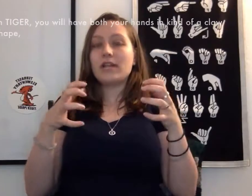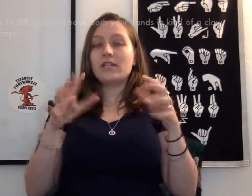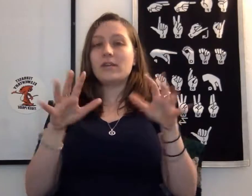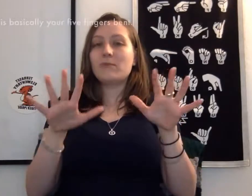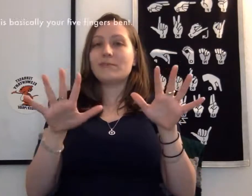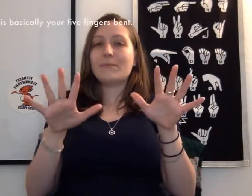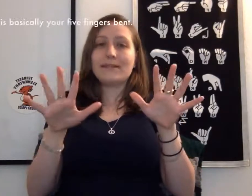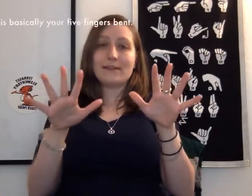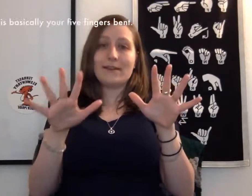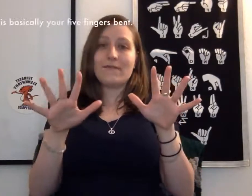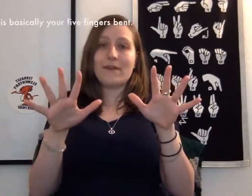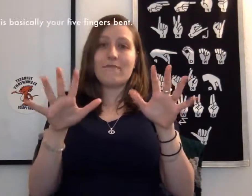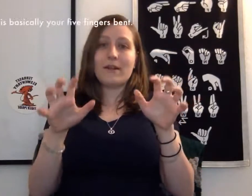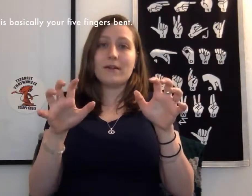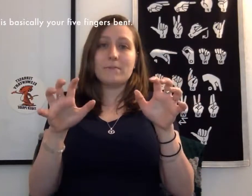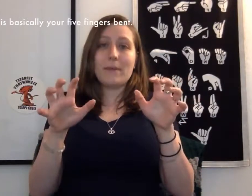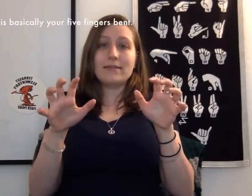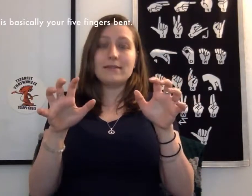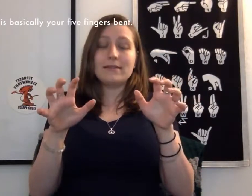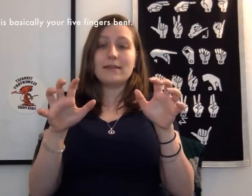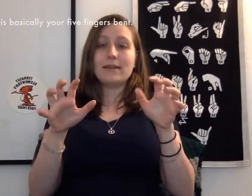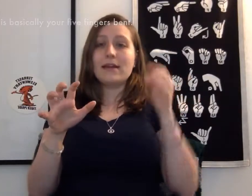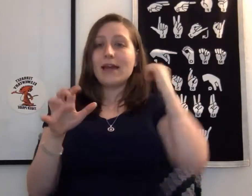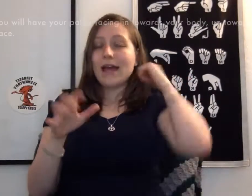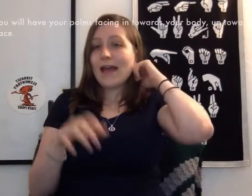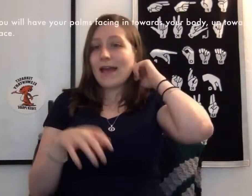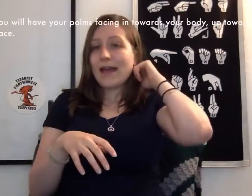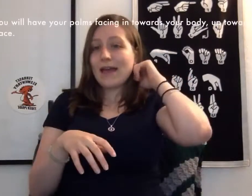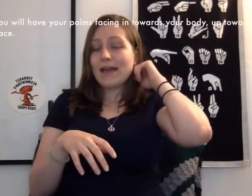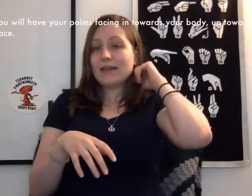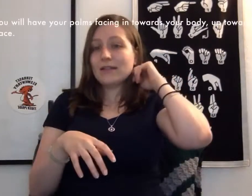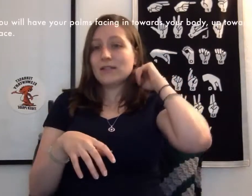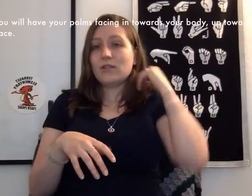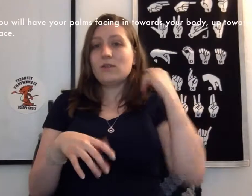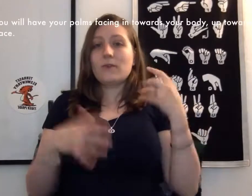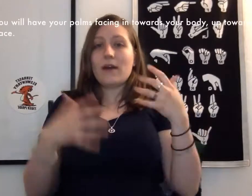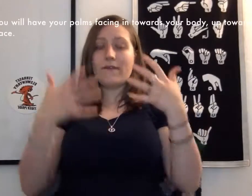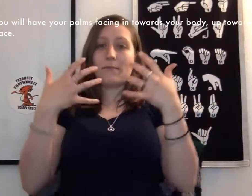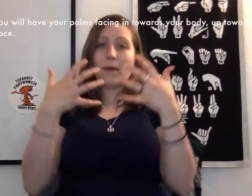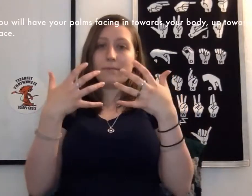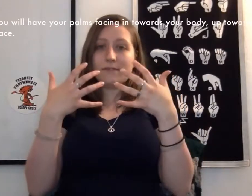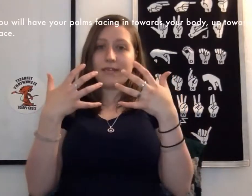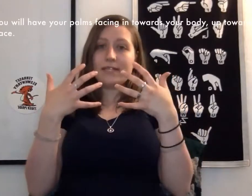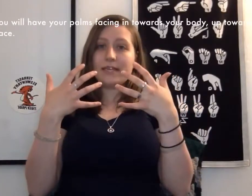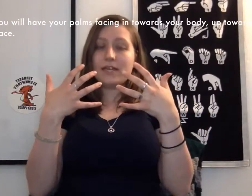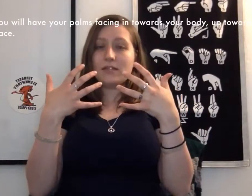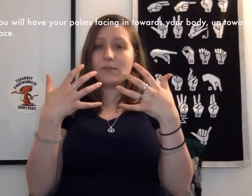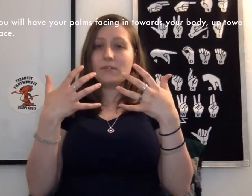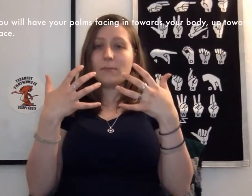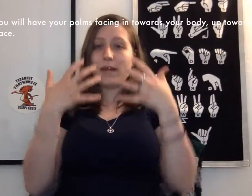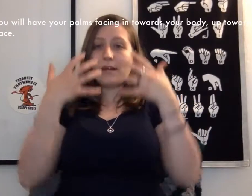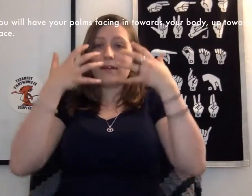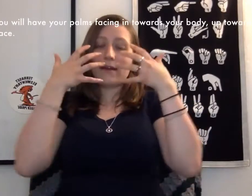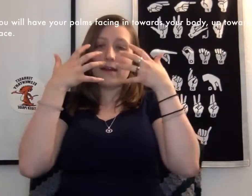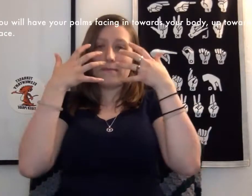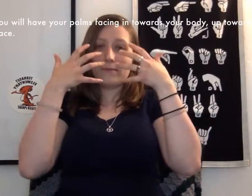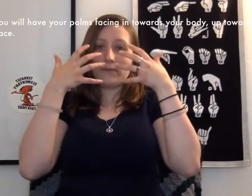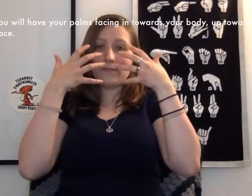which is basically your 5 fingers bent. And you will have your palms facing in towards your body, up towards your